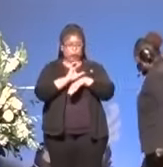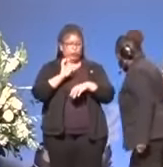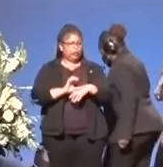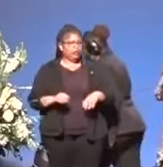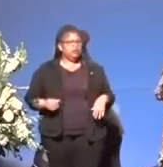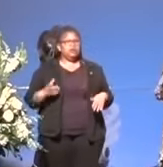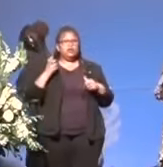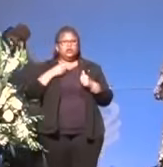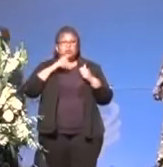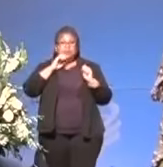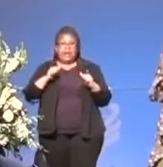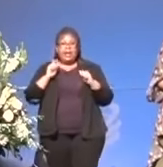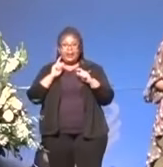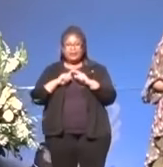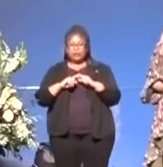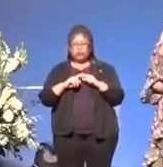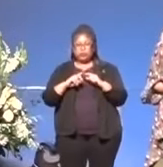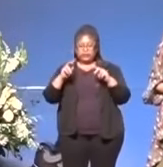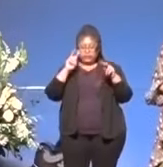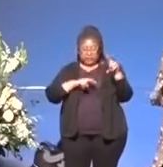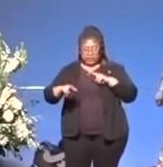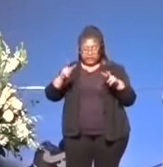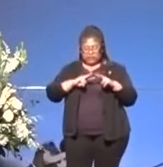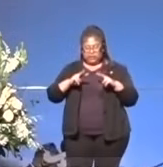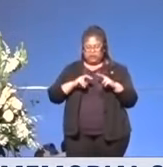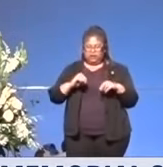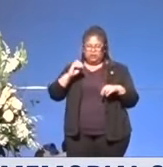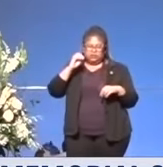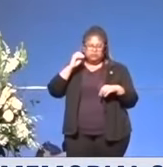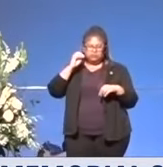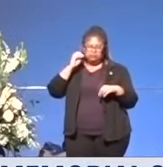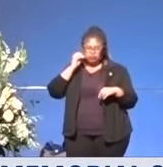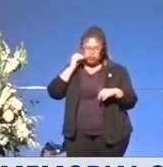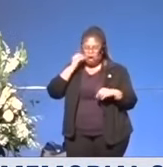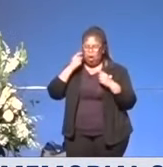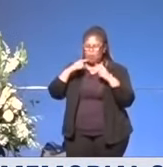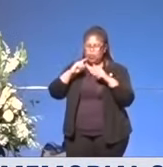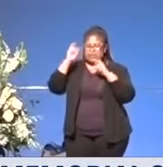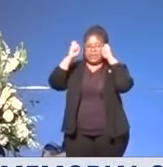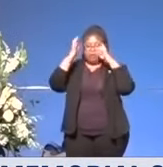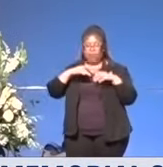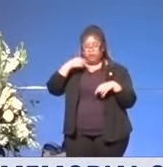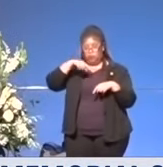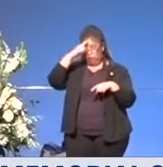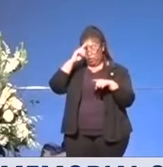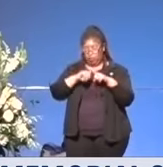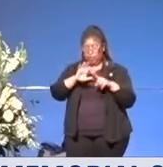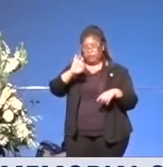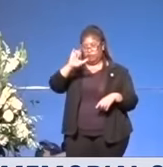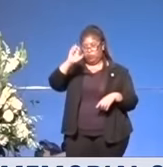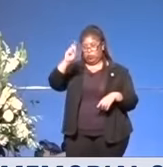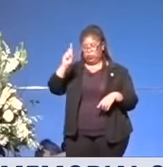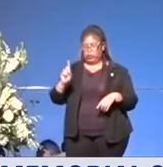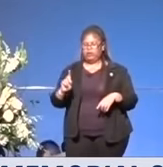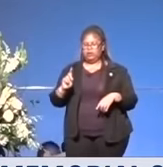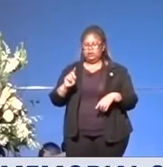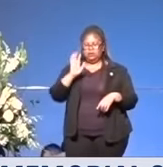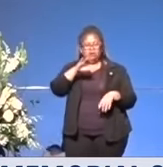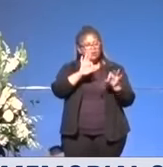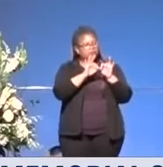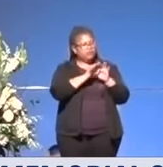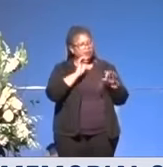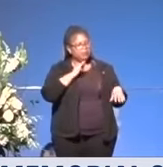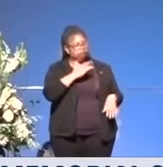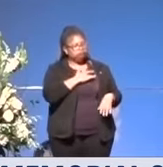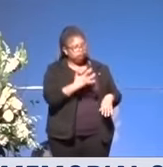to observe the home on homegoing celebration of brother George Floyd. And certainly let me say to this family, our hearts are with you. Our prayers are with